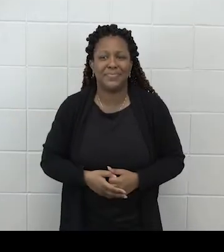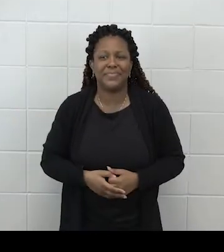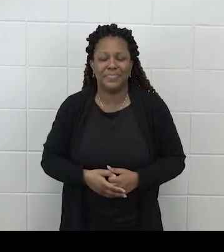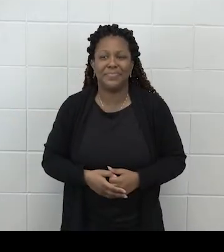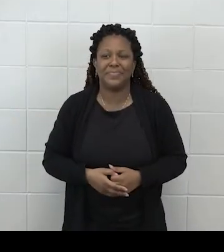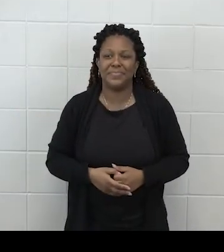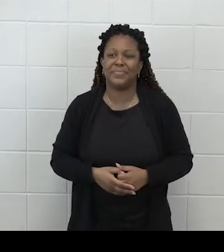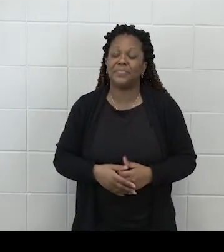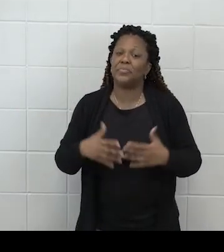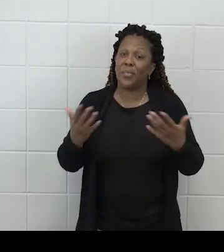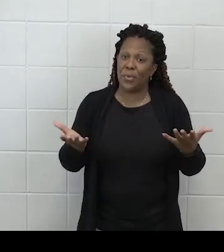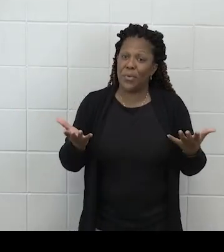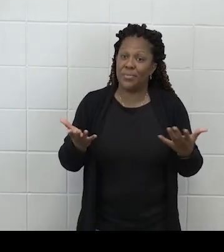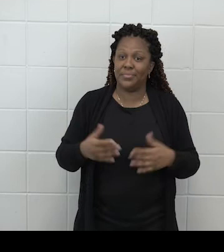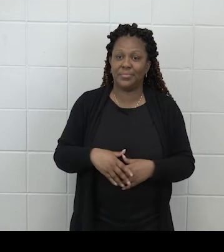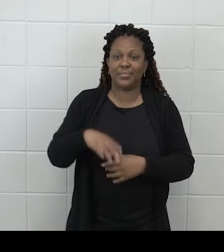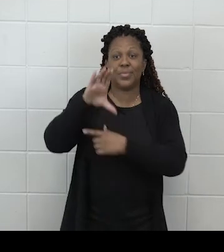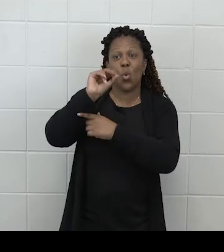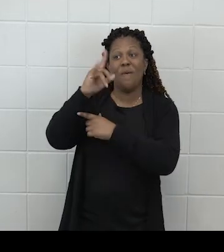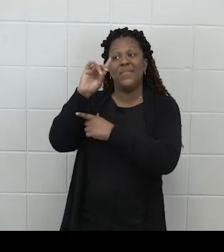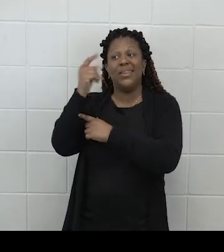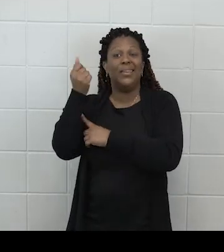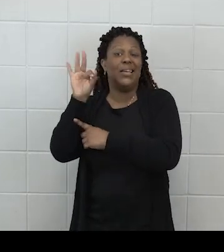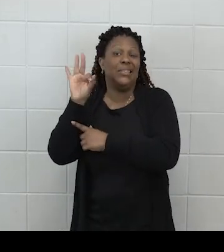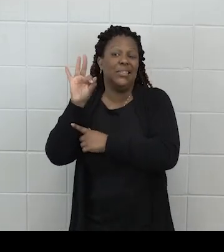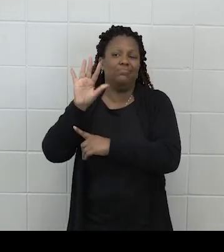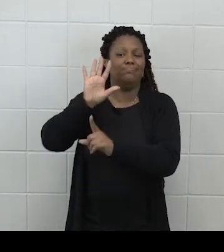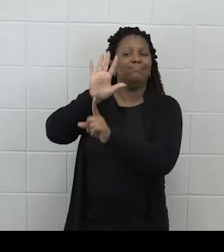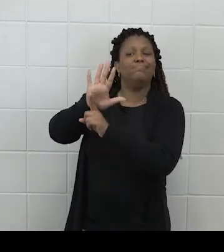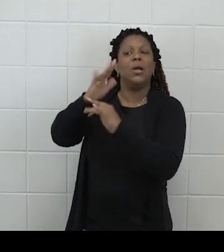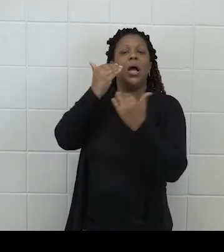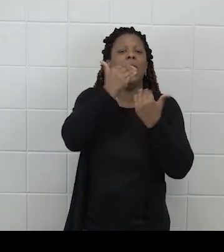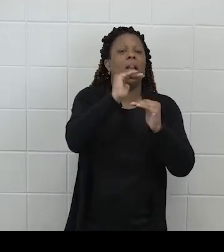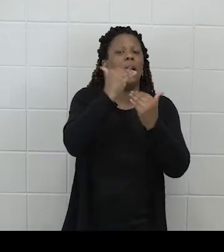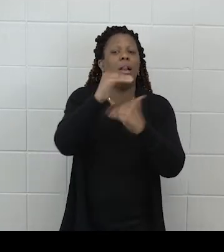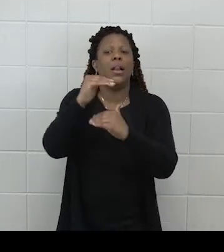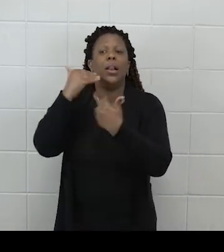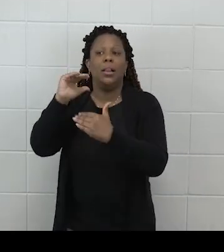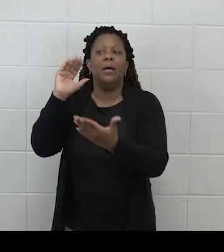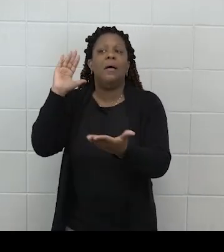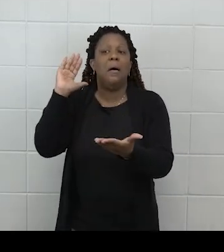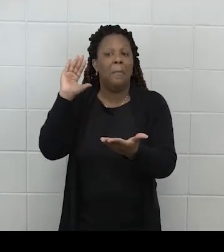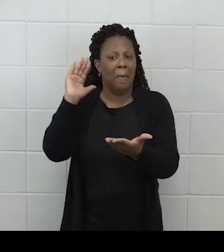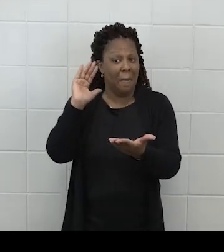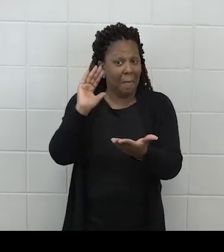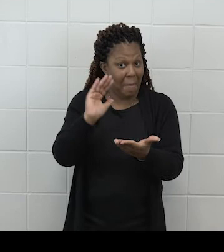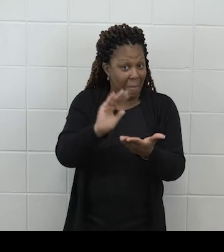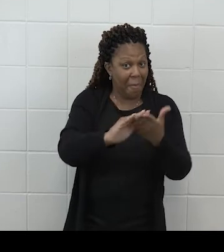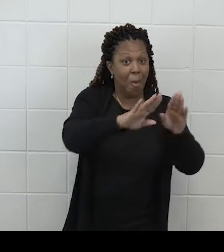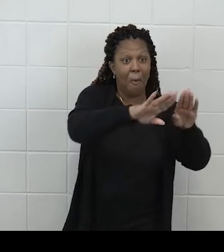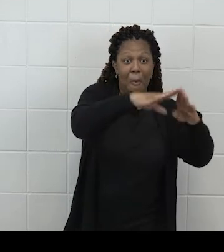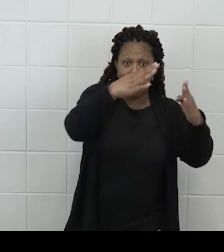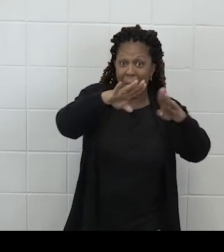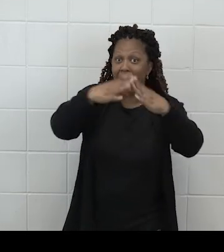sheltering in and COVID restrictions, let us remember that we are still, I said we are still children